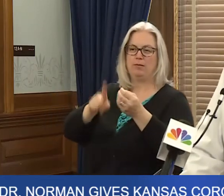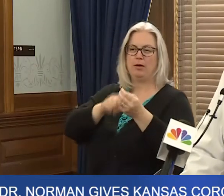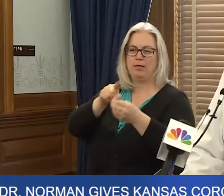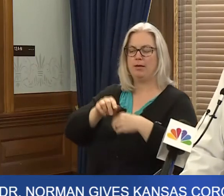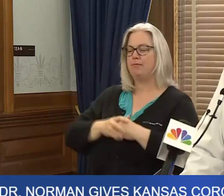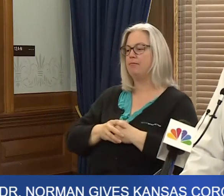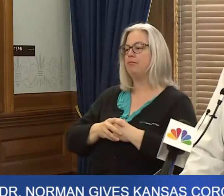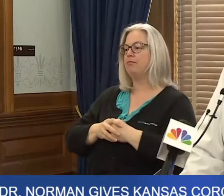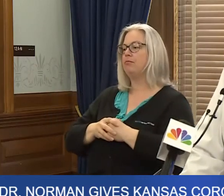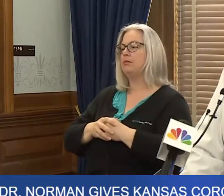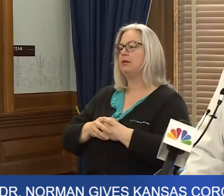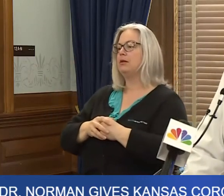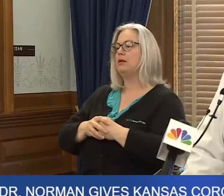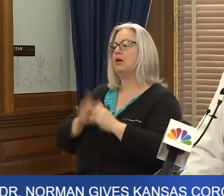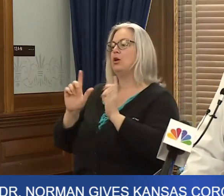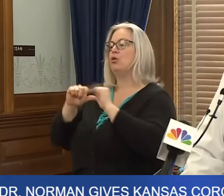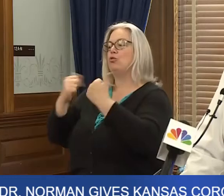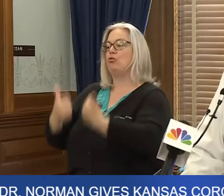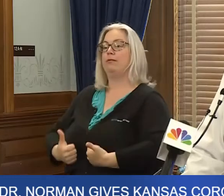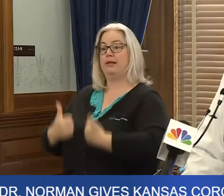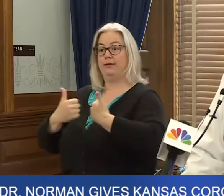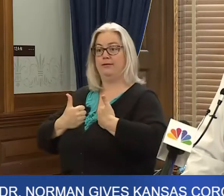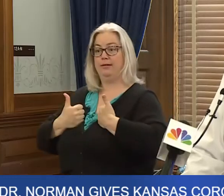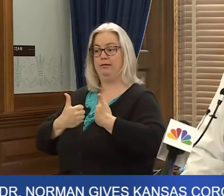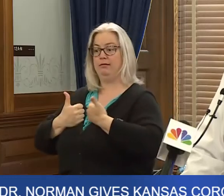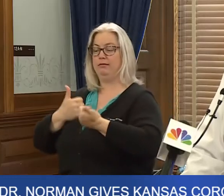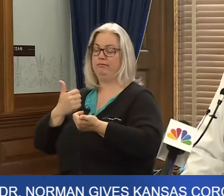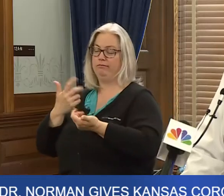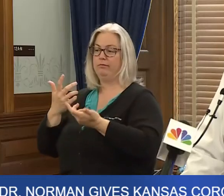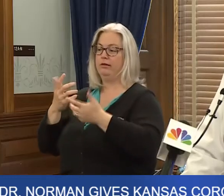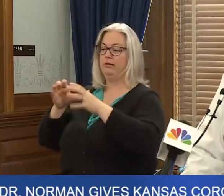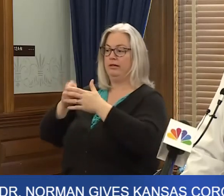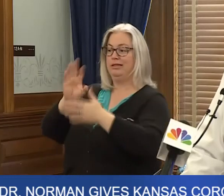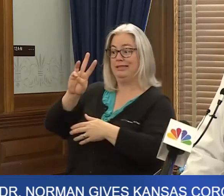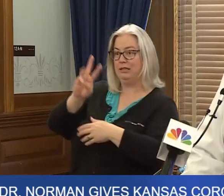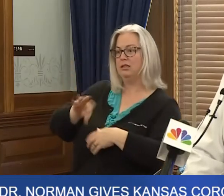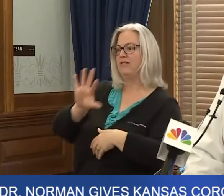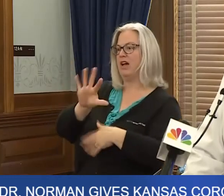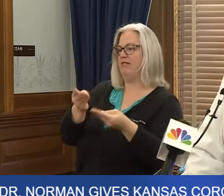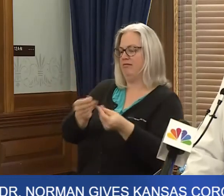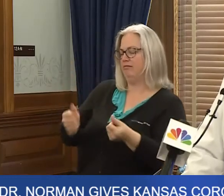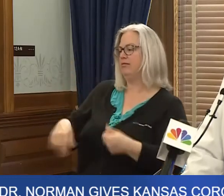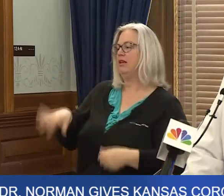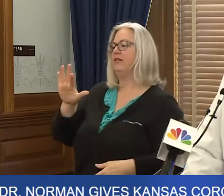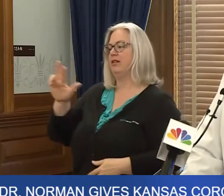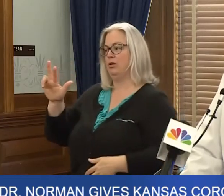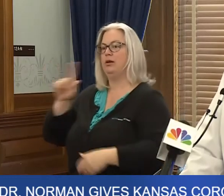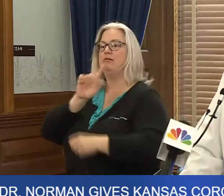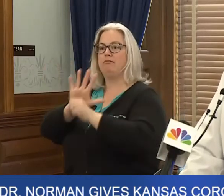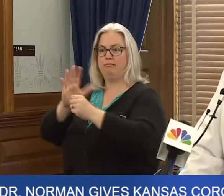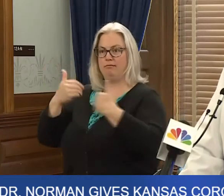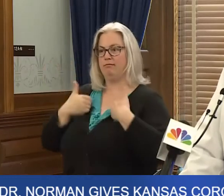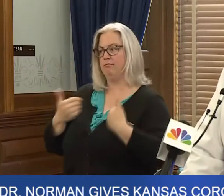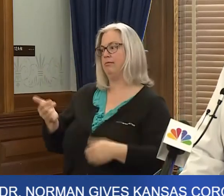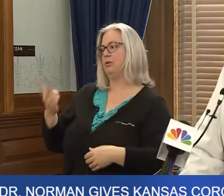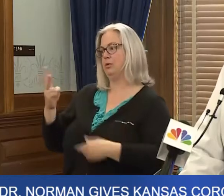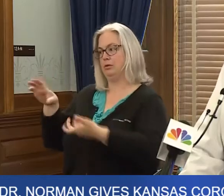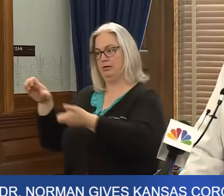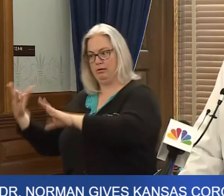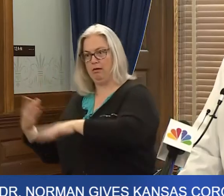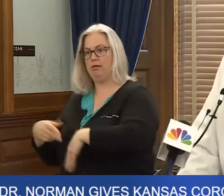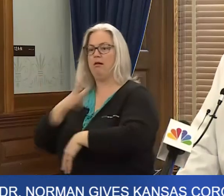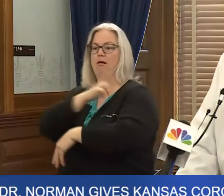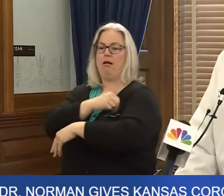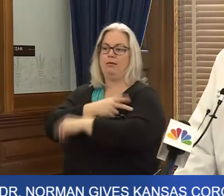Group living clusters 6, 5 of which are inactive, 53 cases, 2 deaths. Hospital